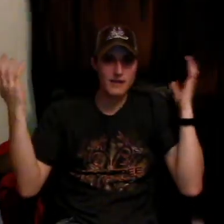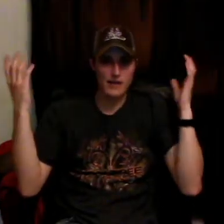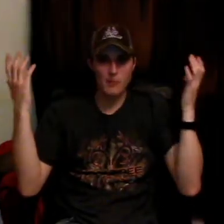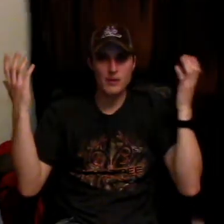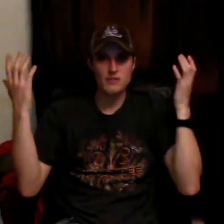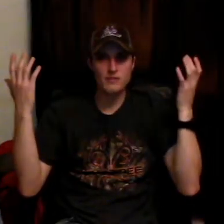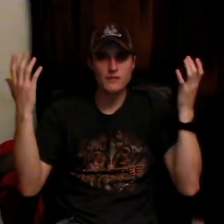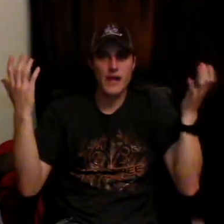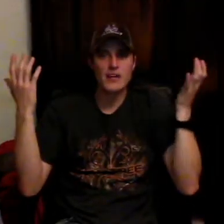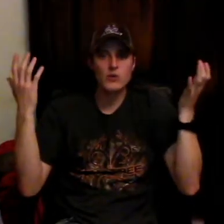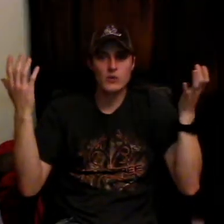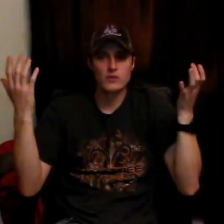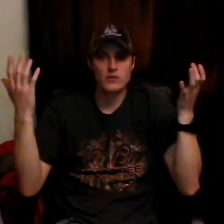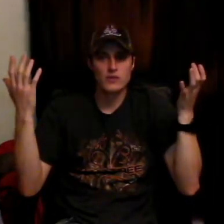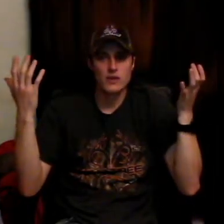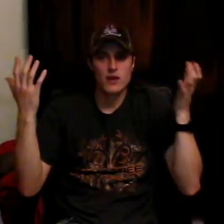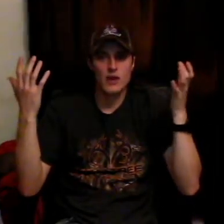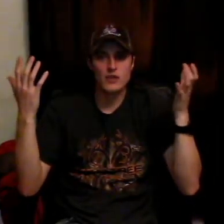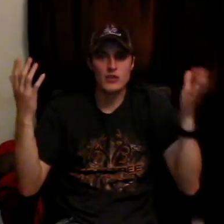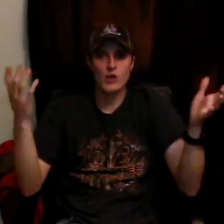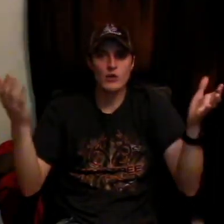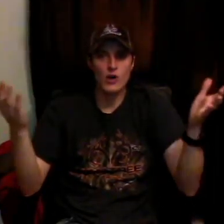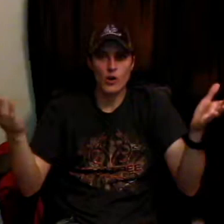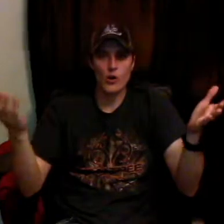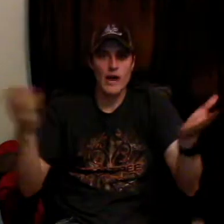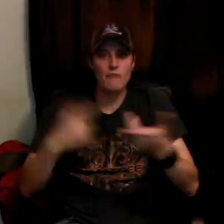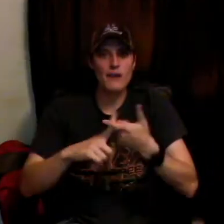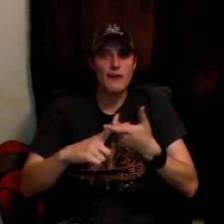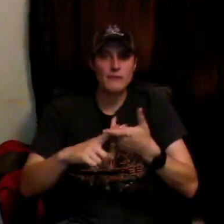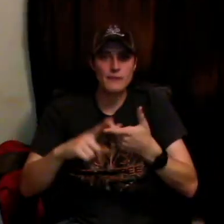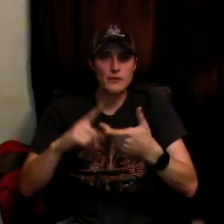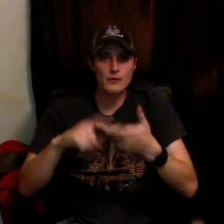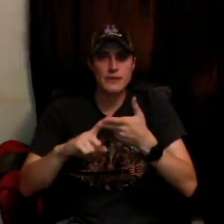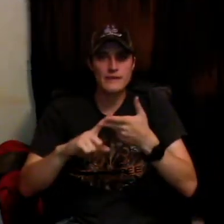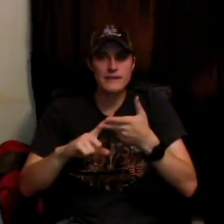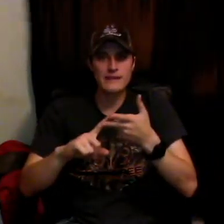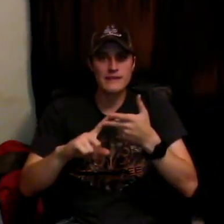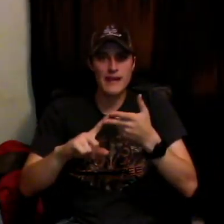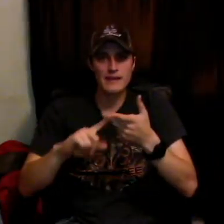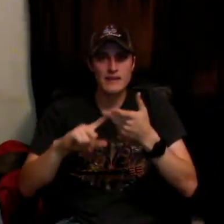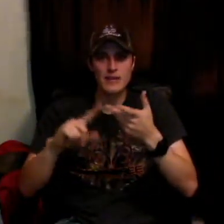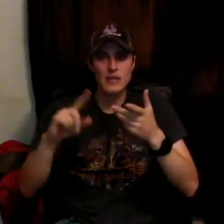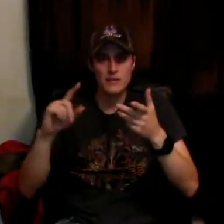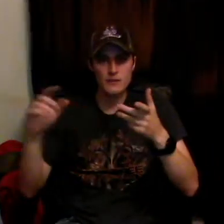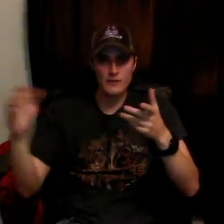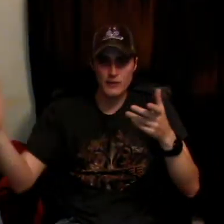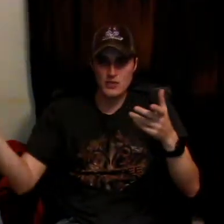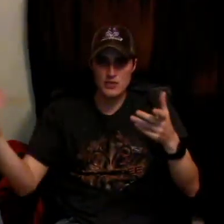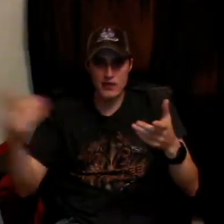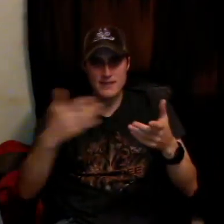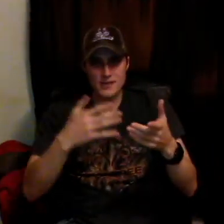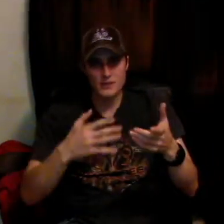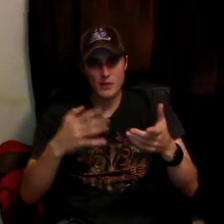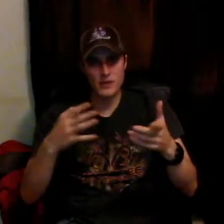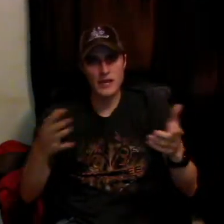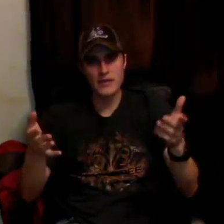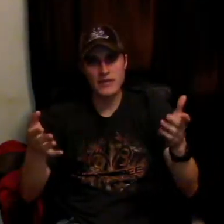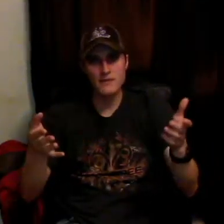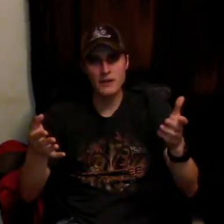a bunch of acorns, all right, you go, or alfalfa field or anything like that. If they're just grazing through it, not eating it very